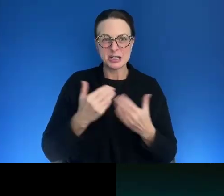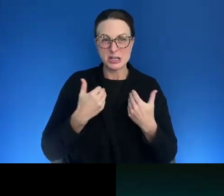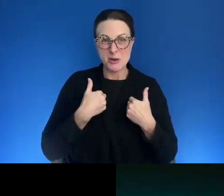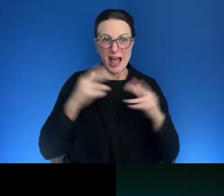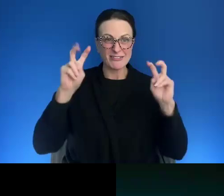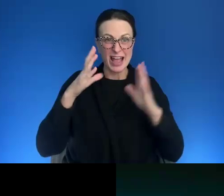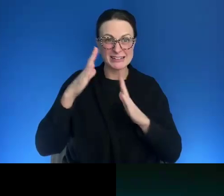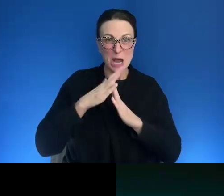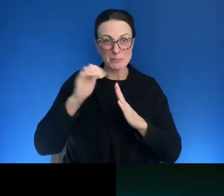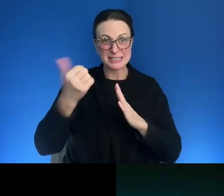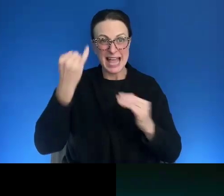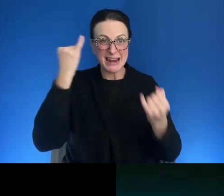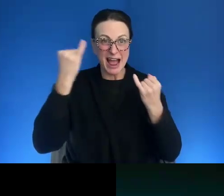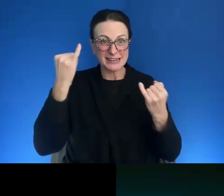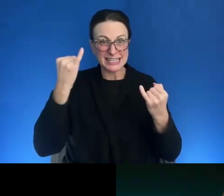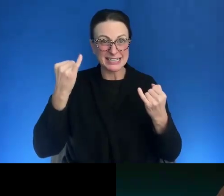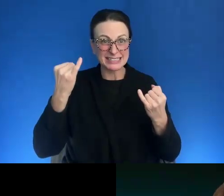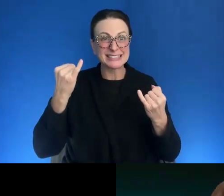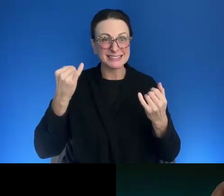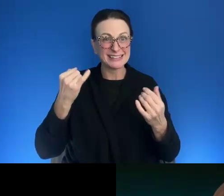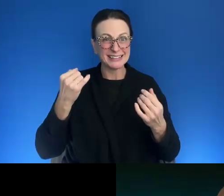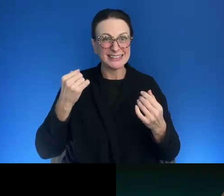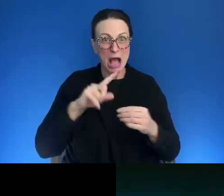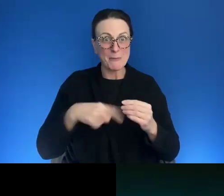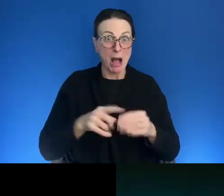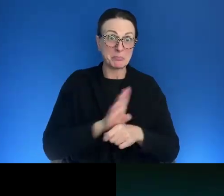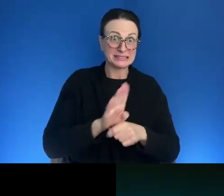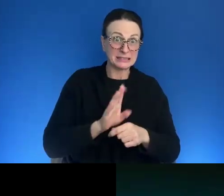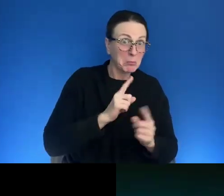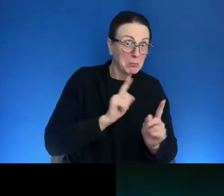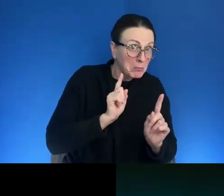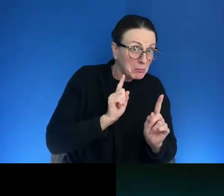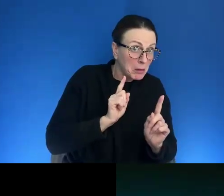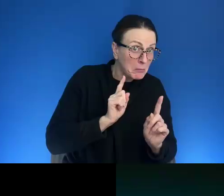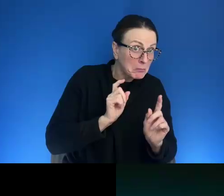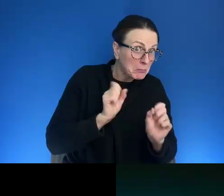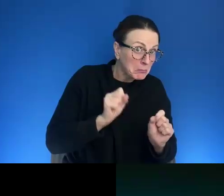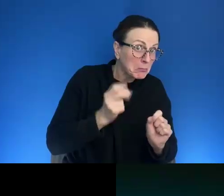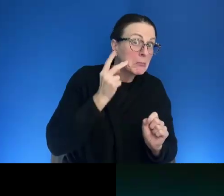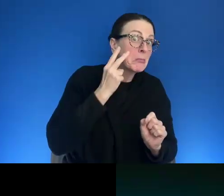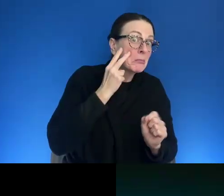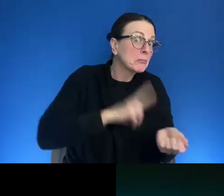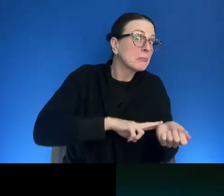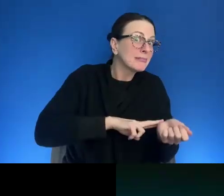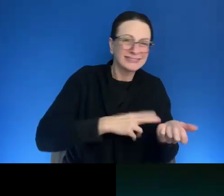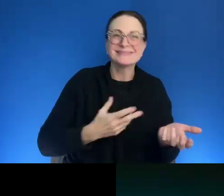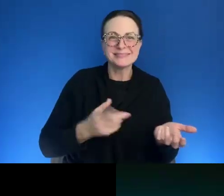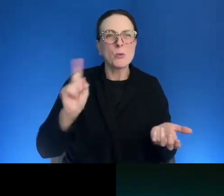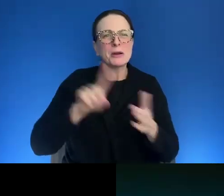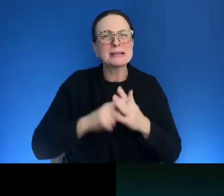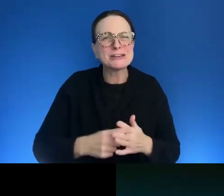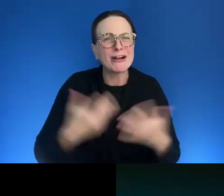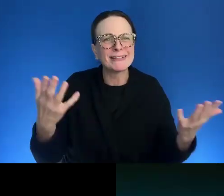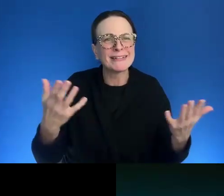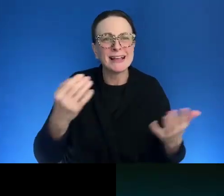top 10 ideas about Yes. viability, which might sort of go into that. But how about, yeah, where do we start? If